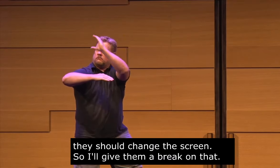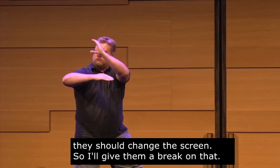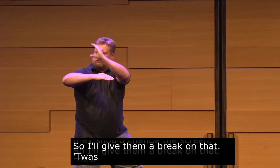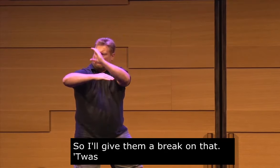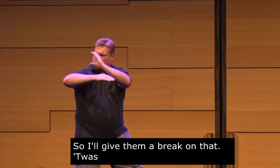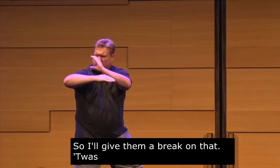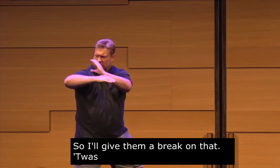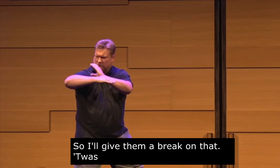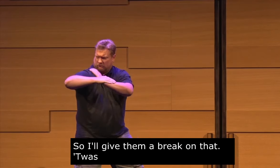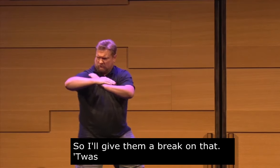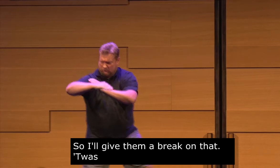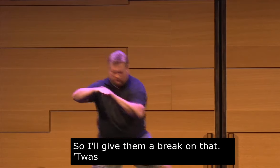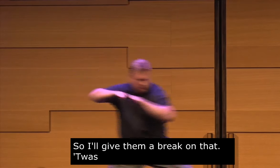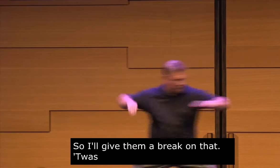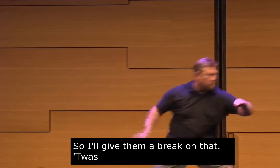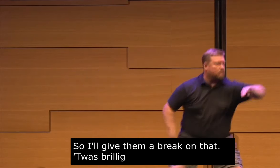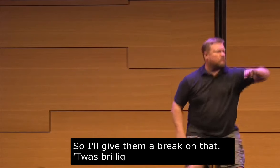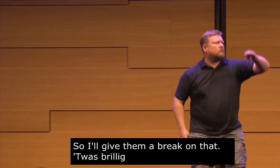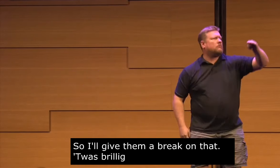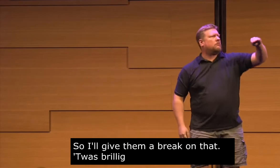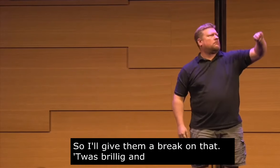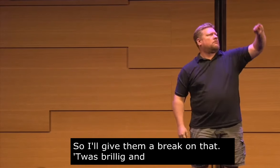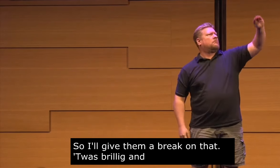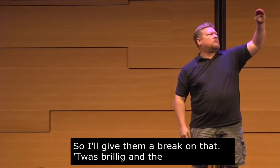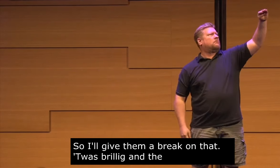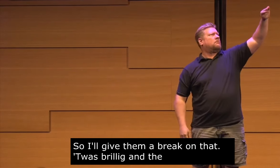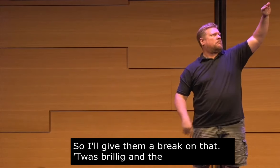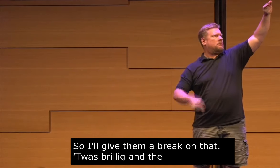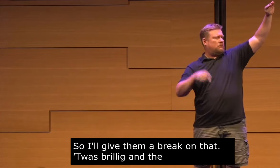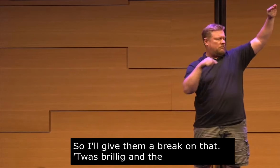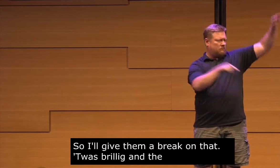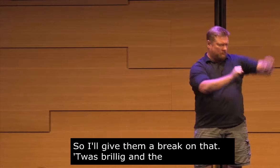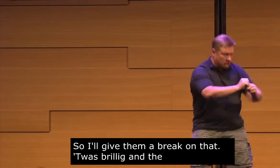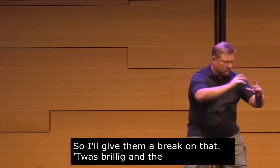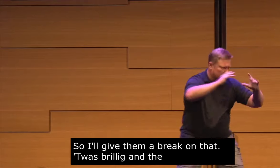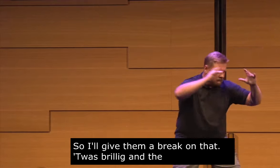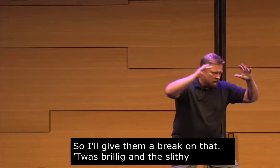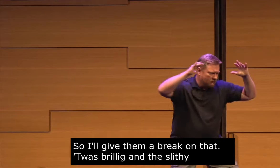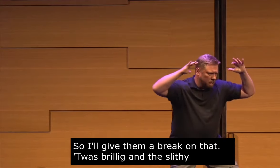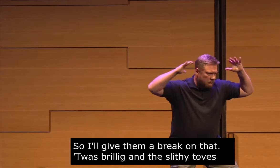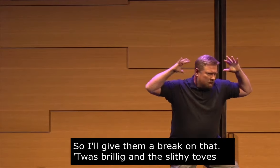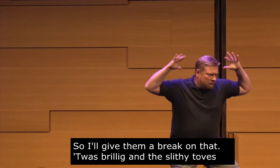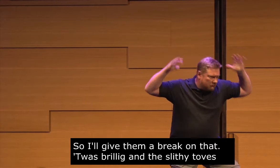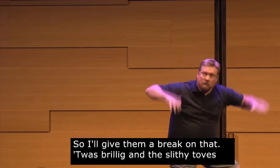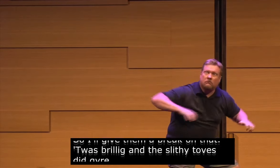"'Twas brillig, and the slithy toves did gyre and gimble in the wabe.